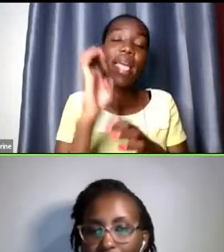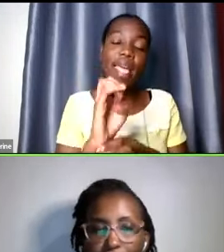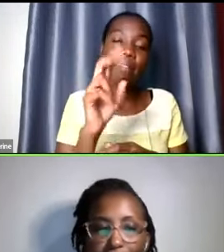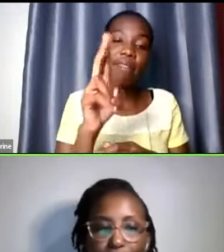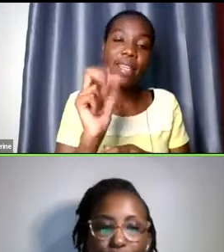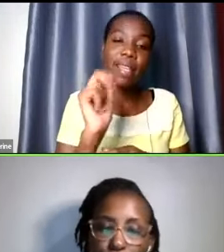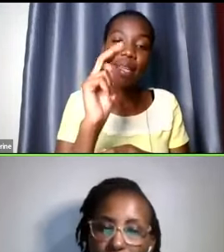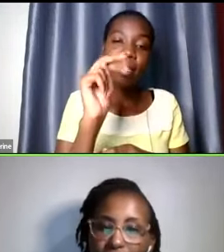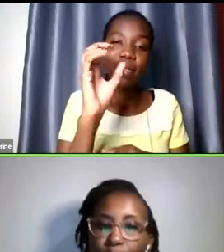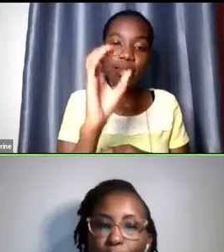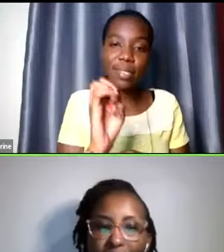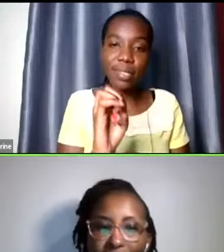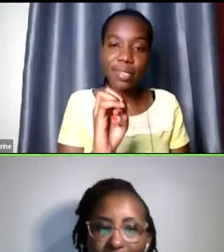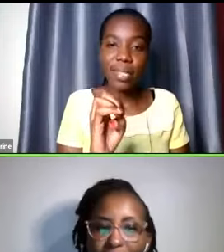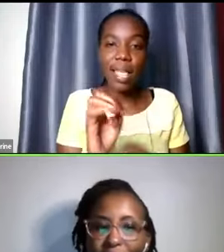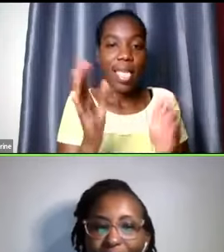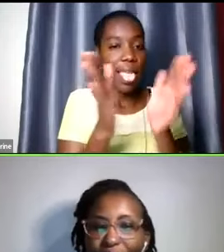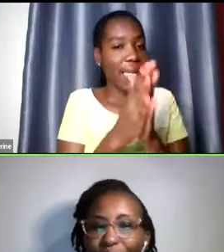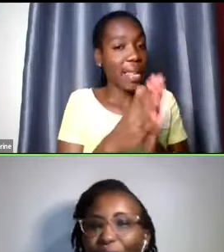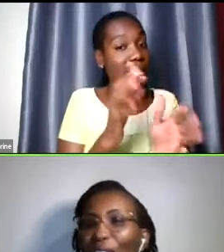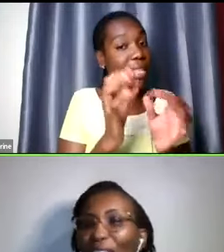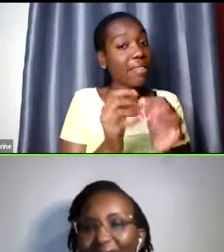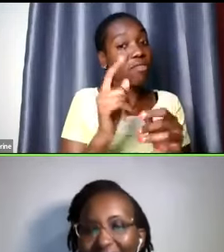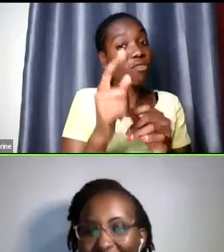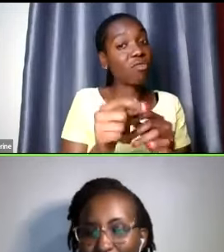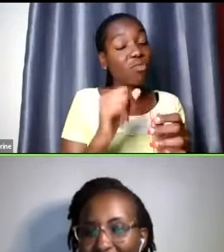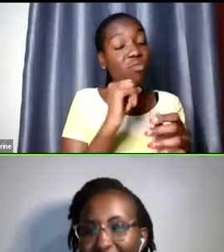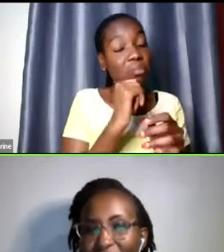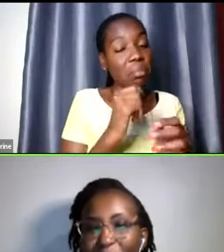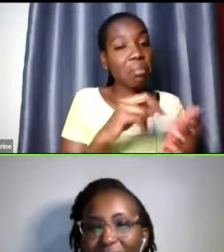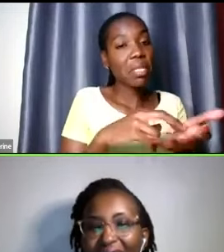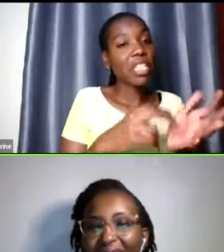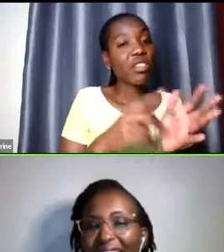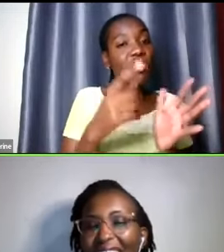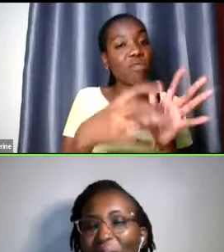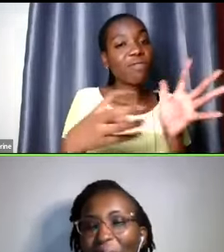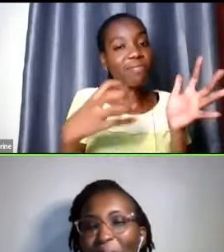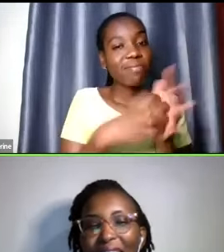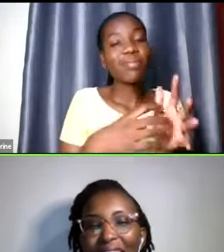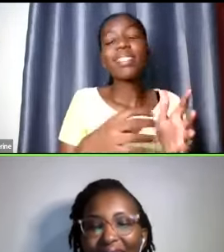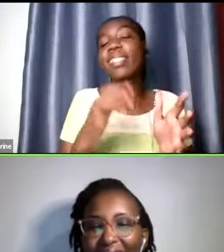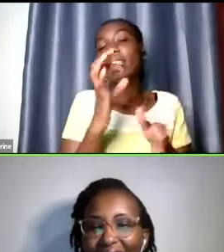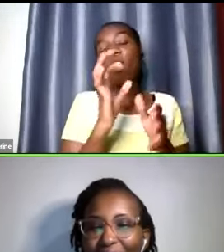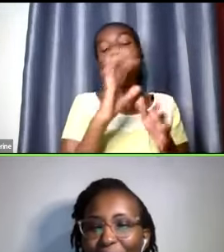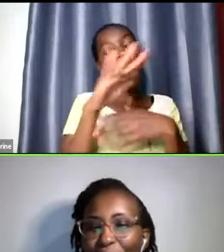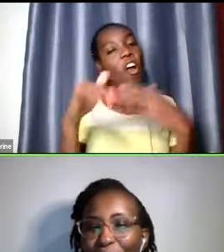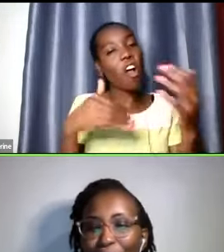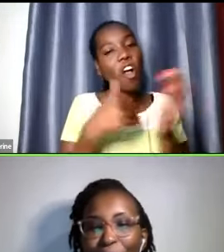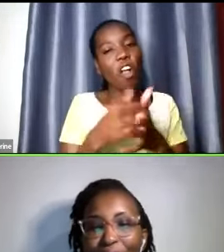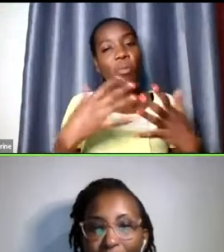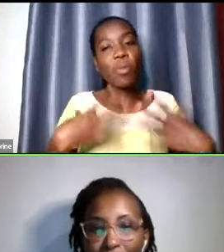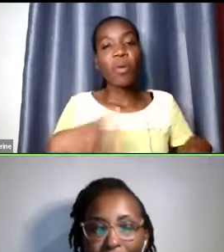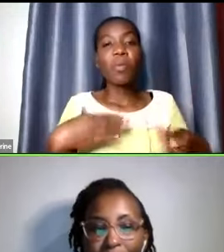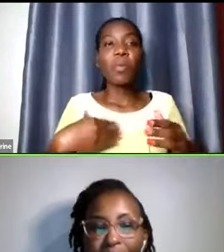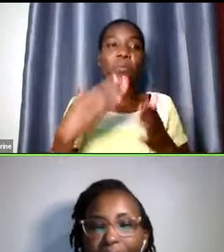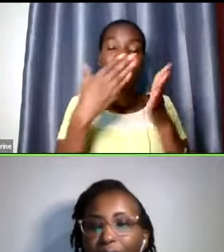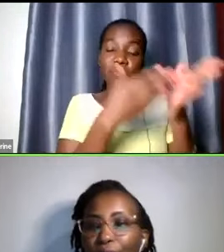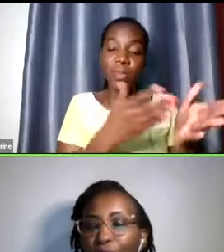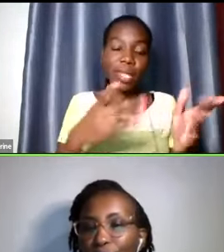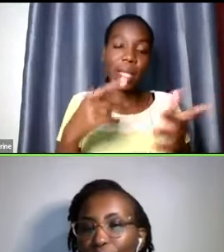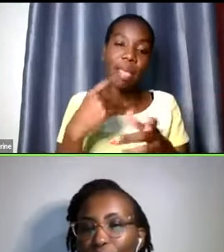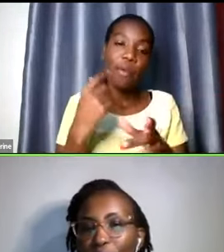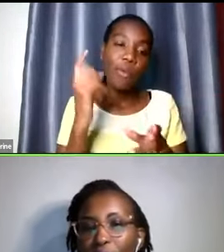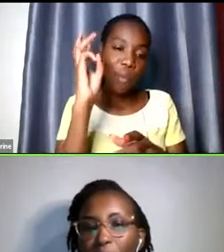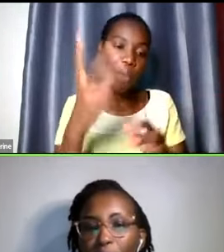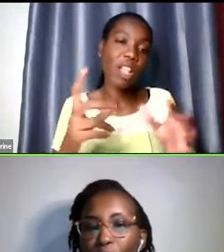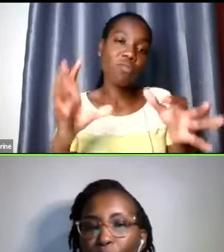have his number, of course, I'm your plug for all these experts that you bring here. We will get you to them. And if you're